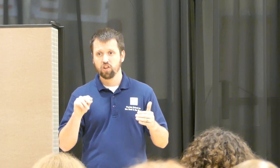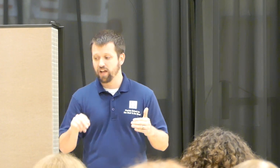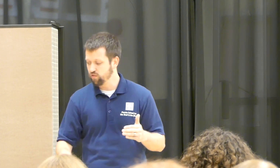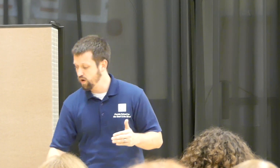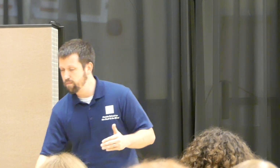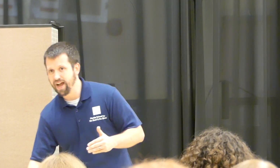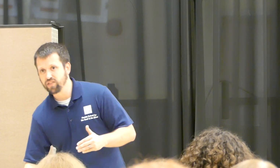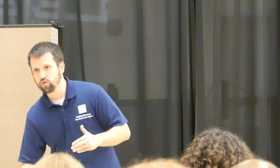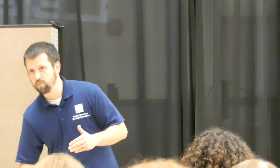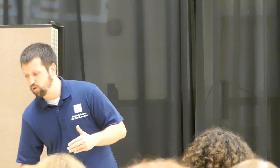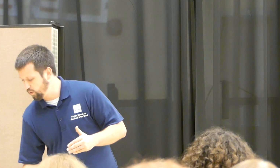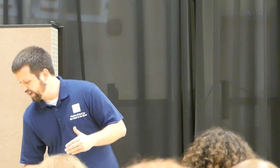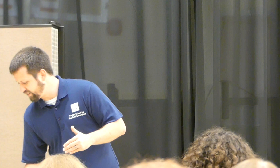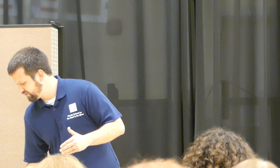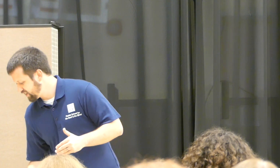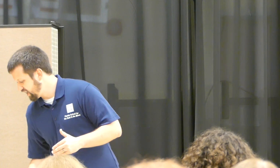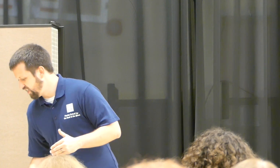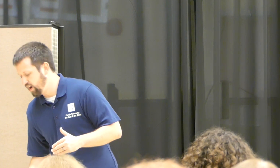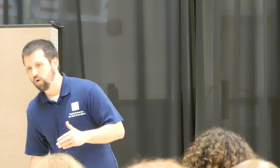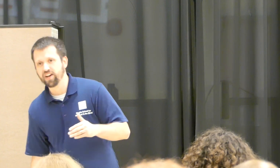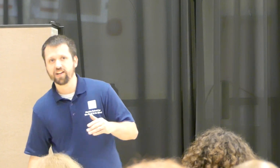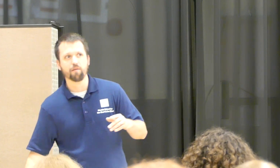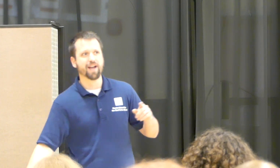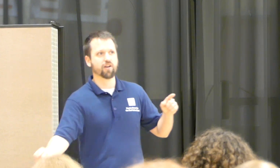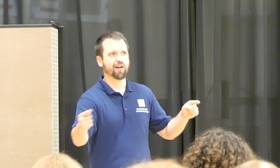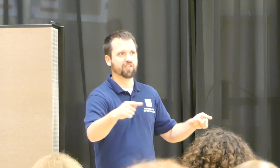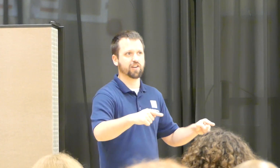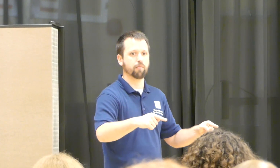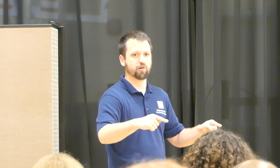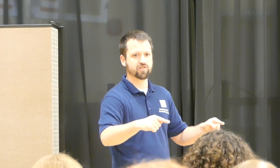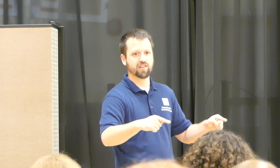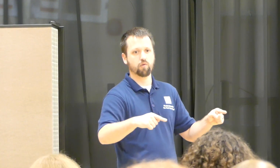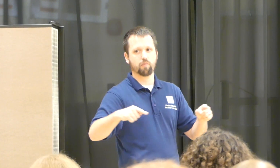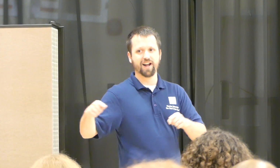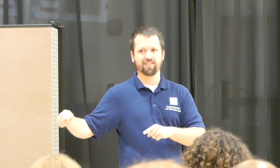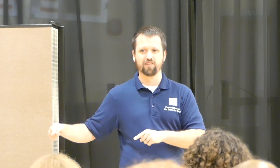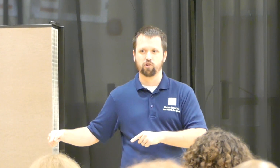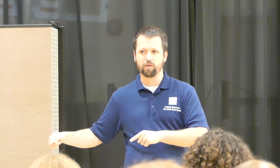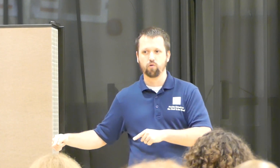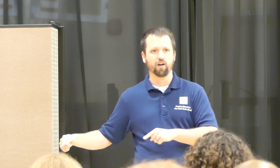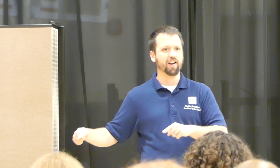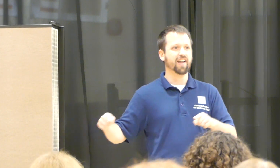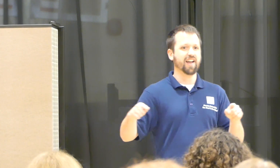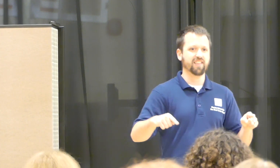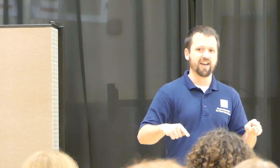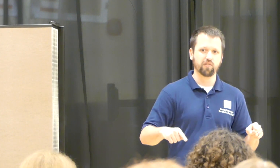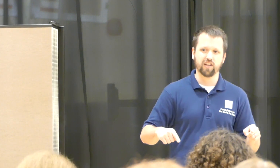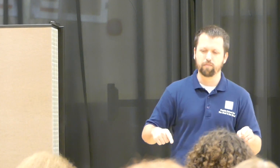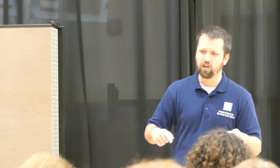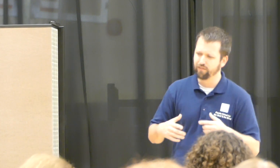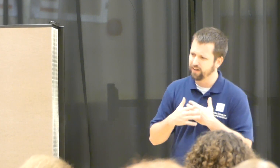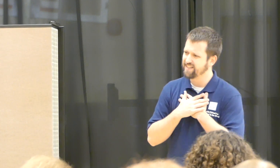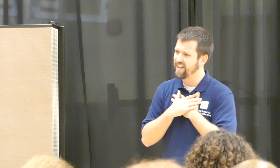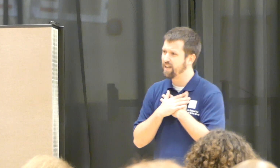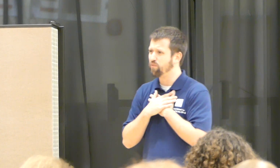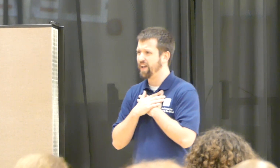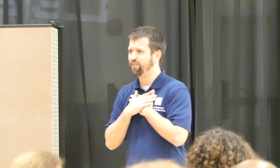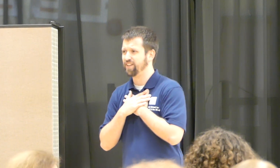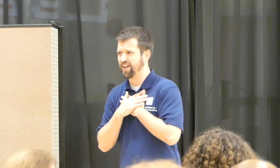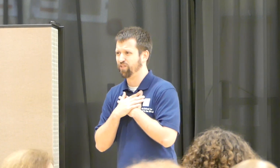Let's run back through real quick, and then I want you to come back around the numbers, and we'll practice a little bit more. And that'll take all of our time we have together